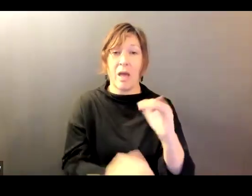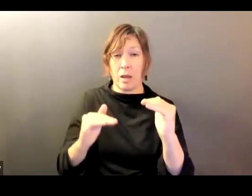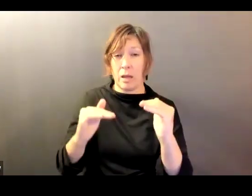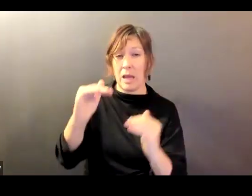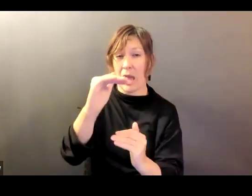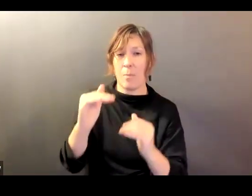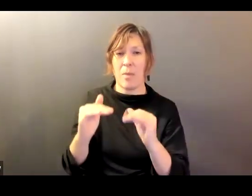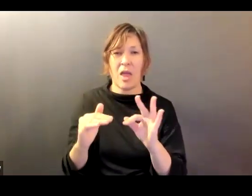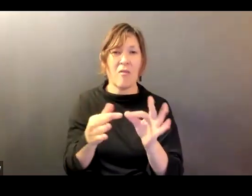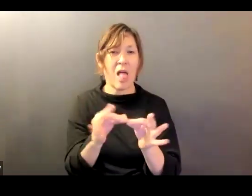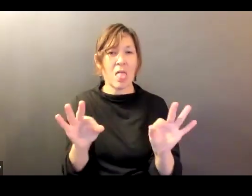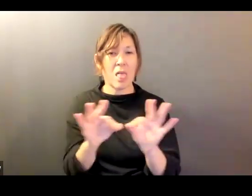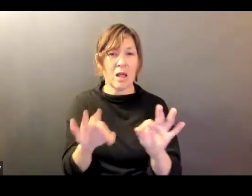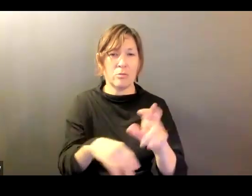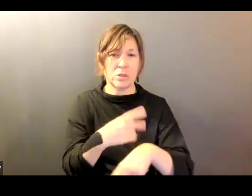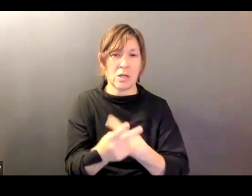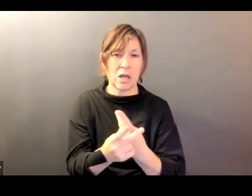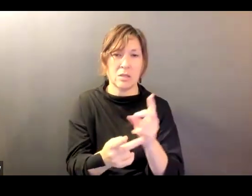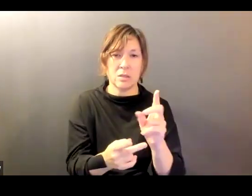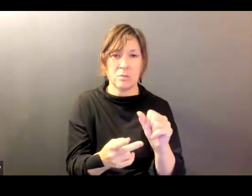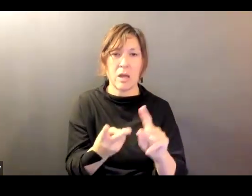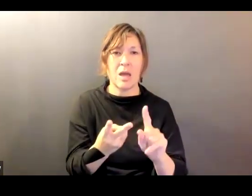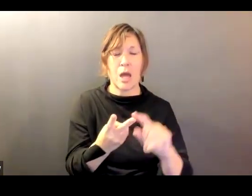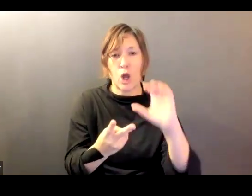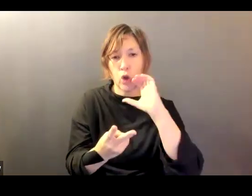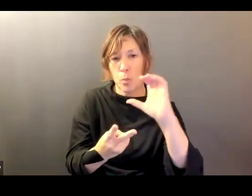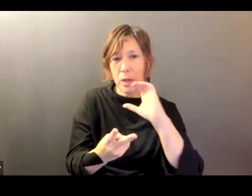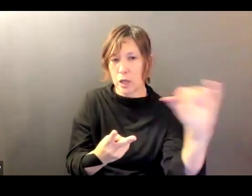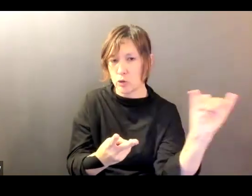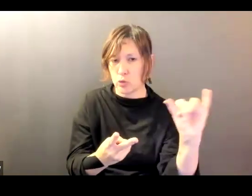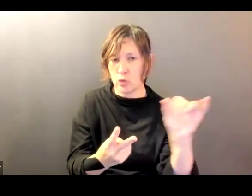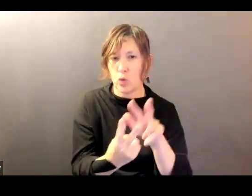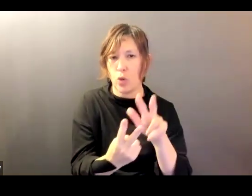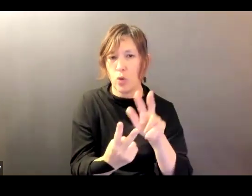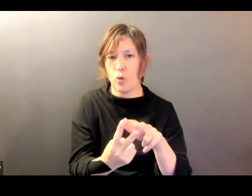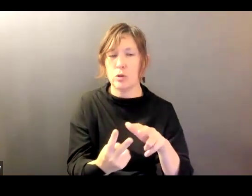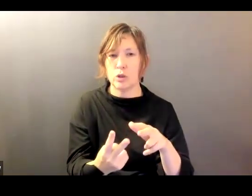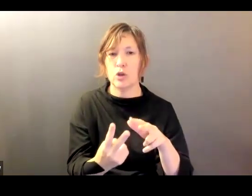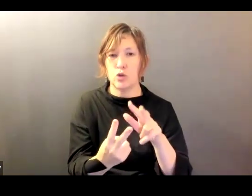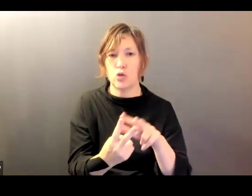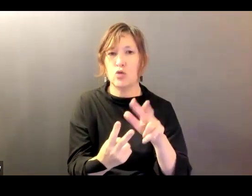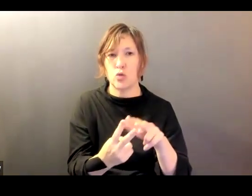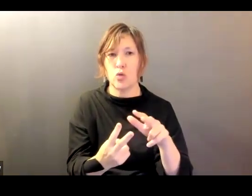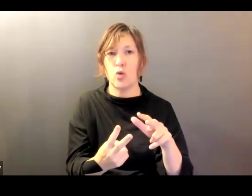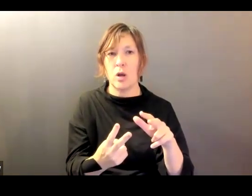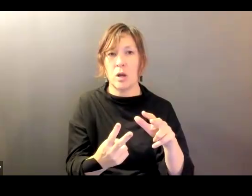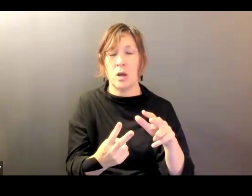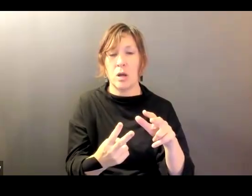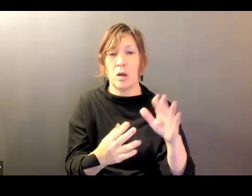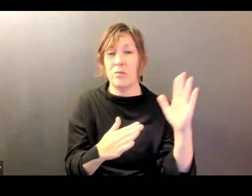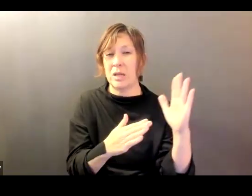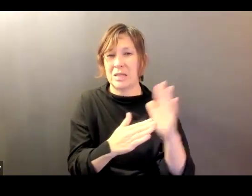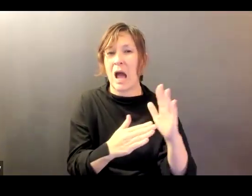language-based disabilities and also communication. And those are the two of the 3 top disability categories. And the model